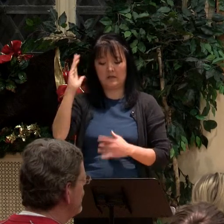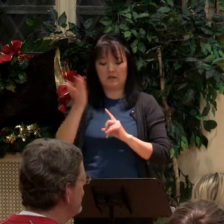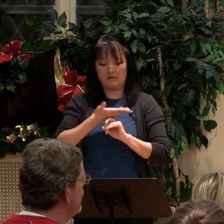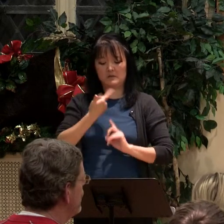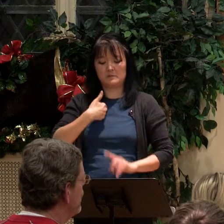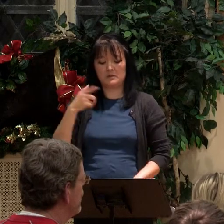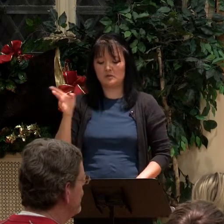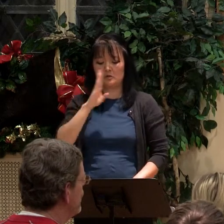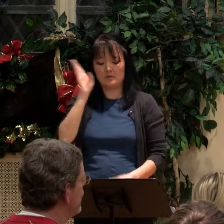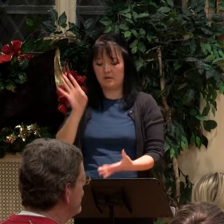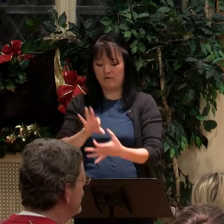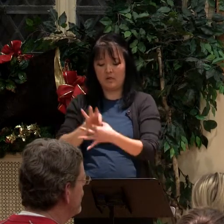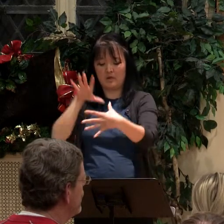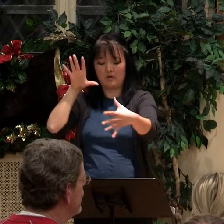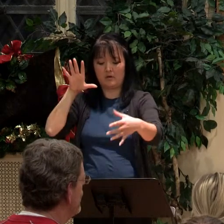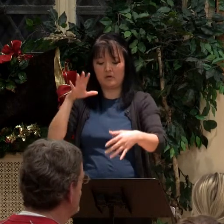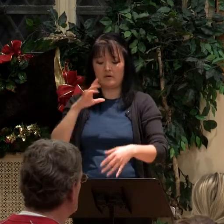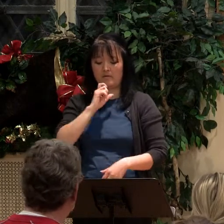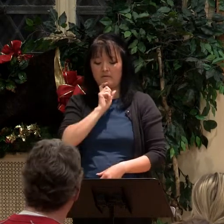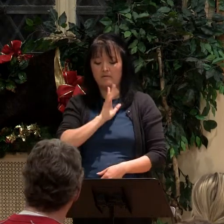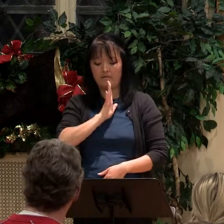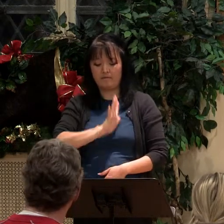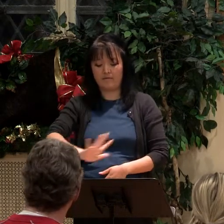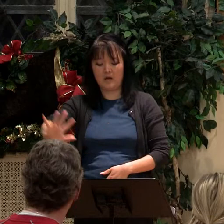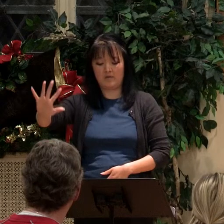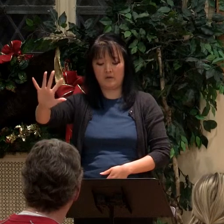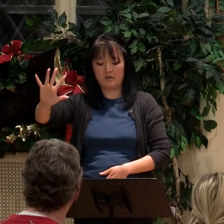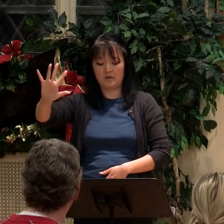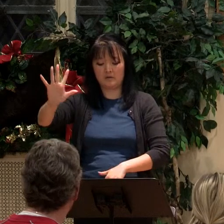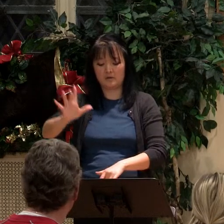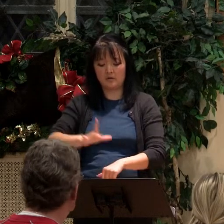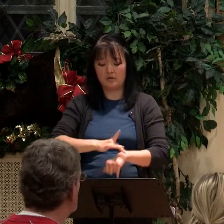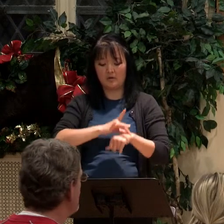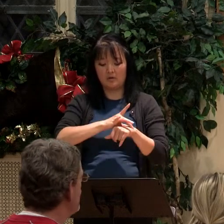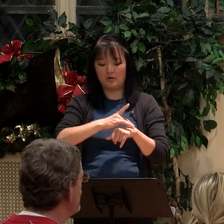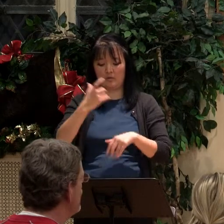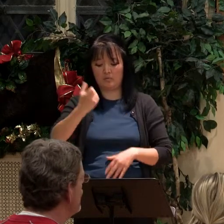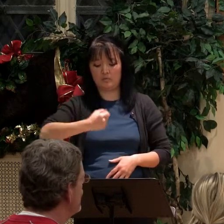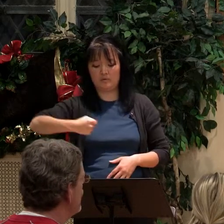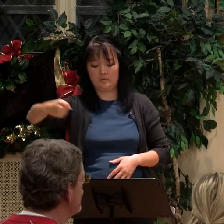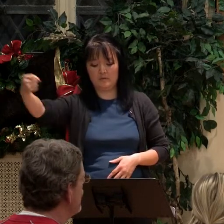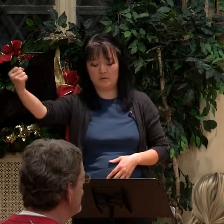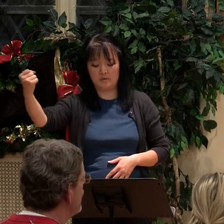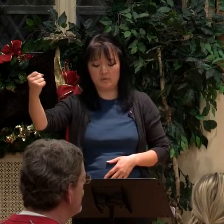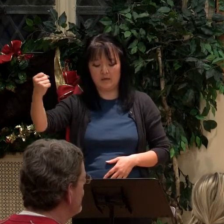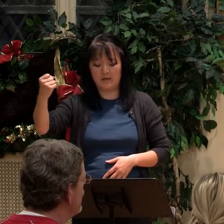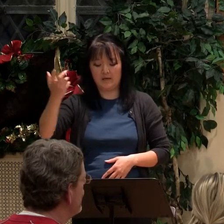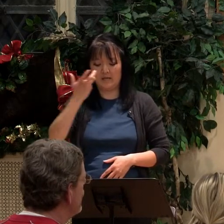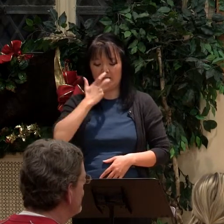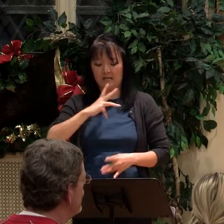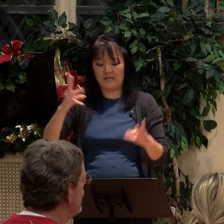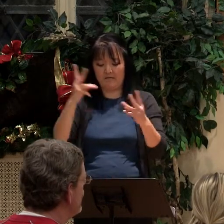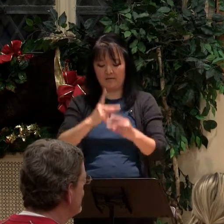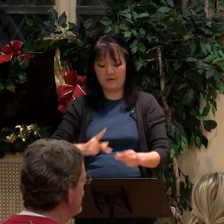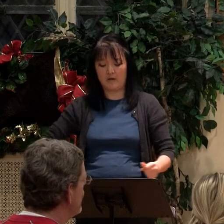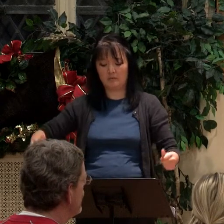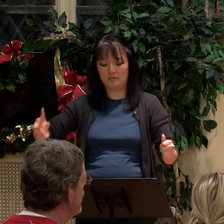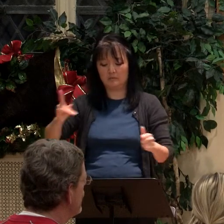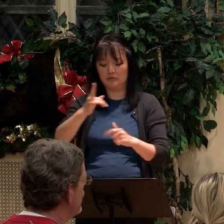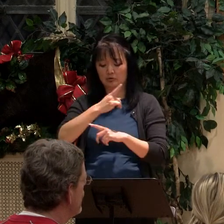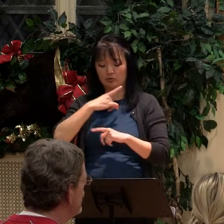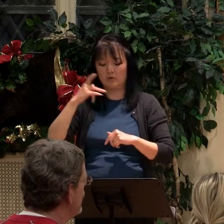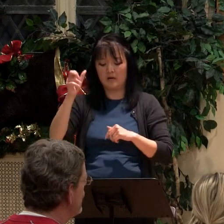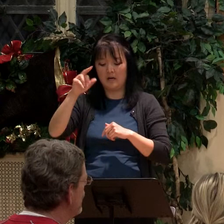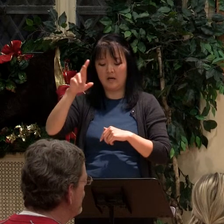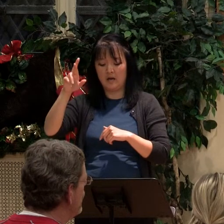go. 5 years old, earth rips her away. Heat evaporates. Dry air tosses